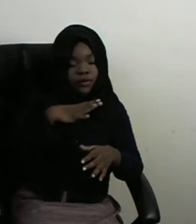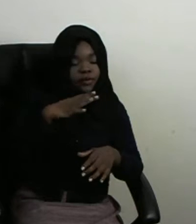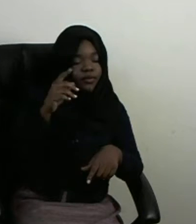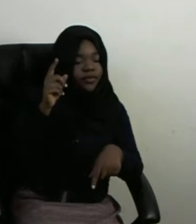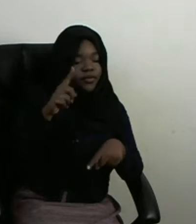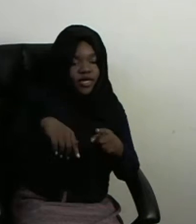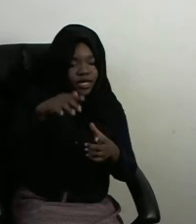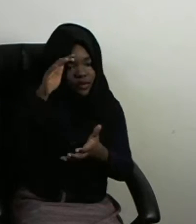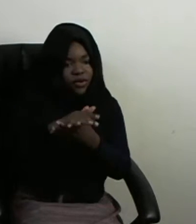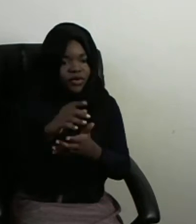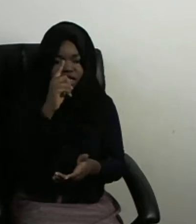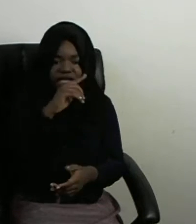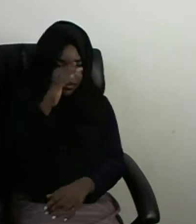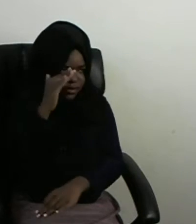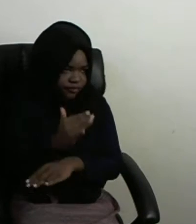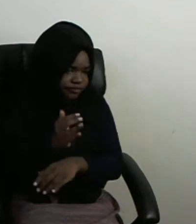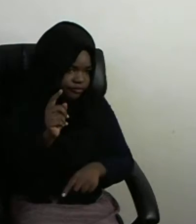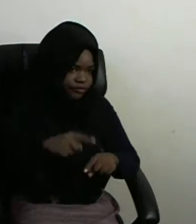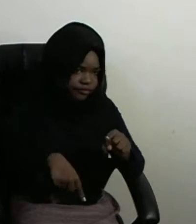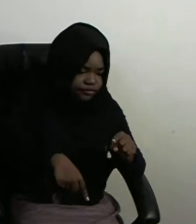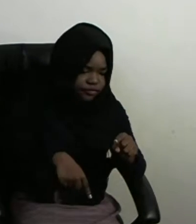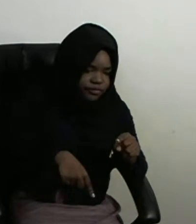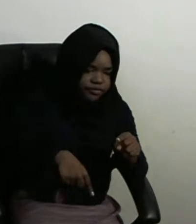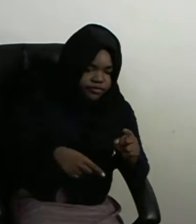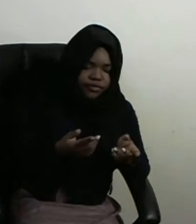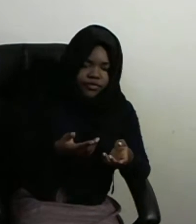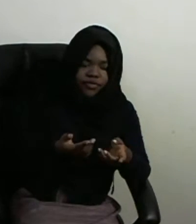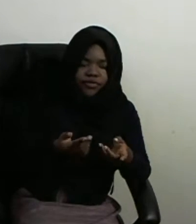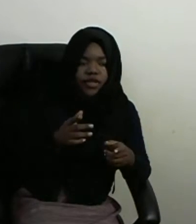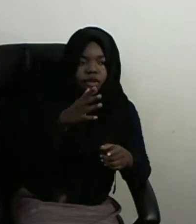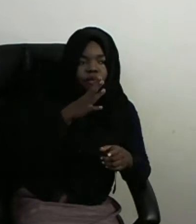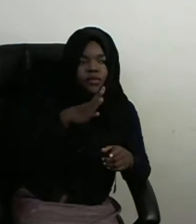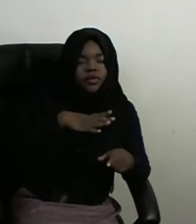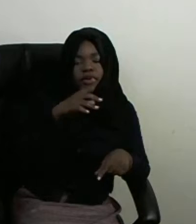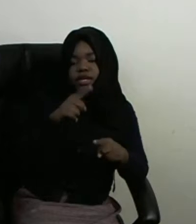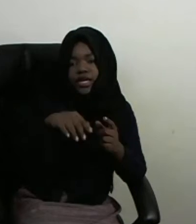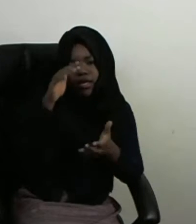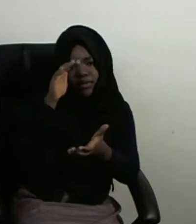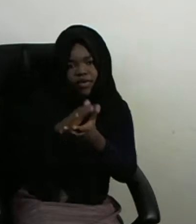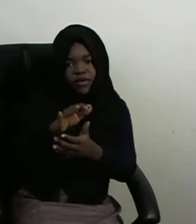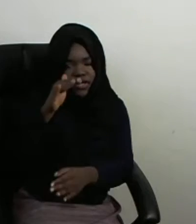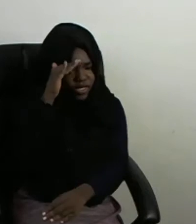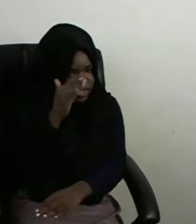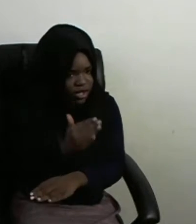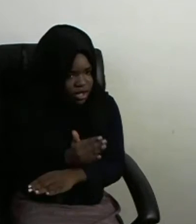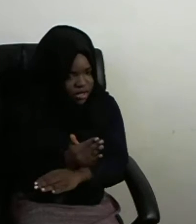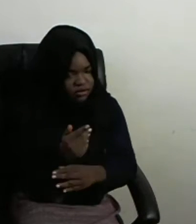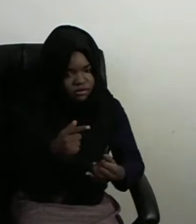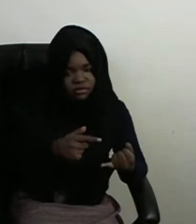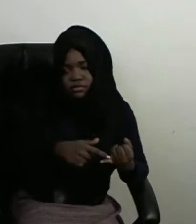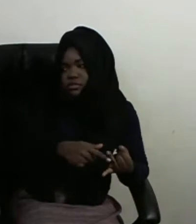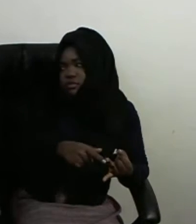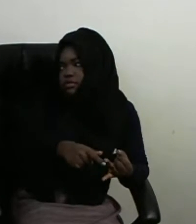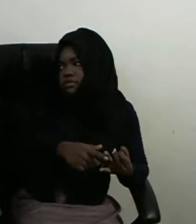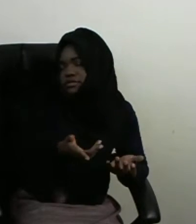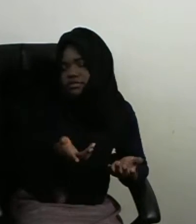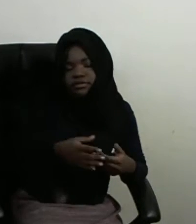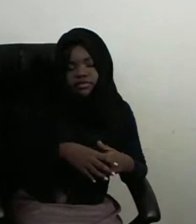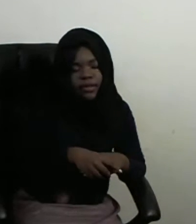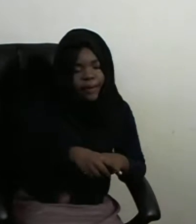never marry her stepson, and a woman may never marry her son.